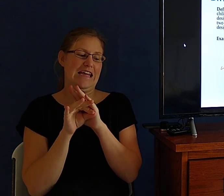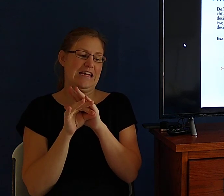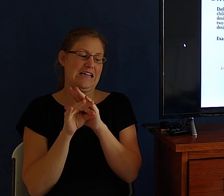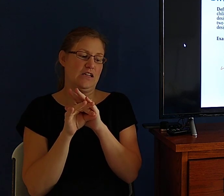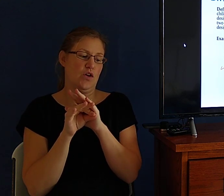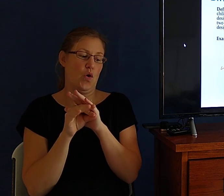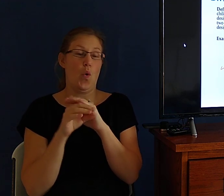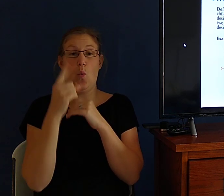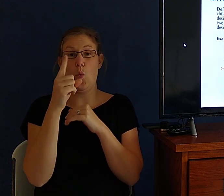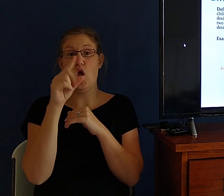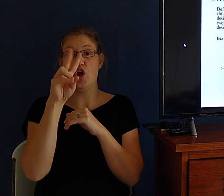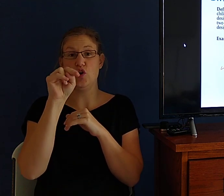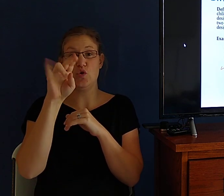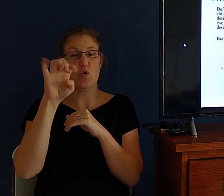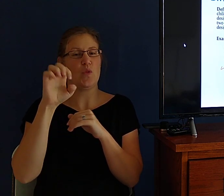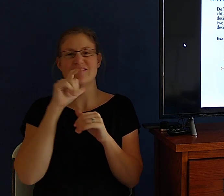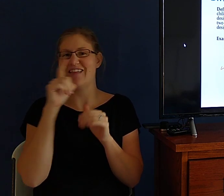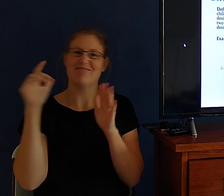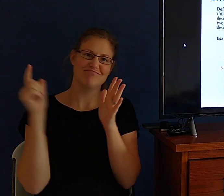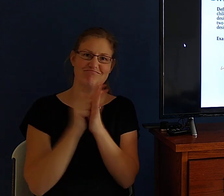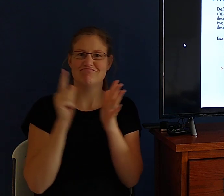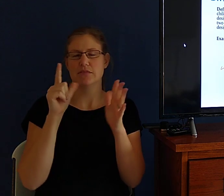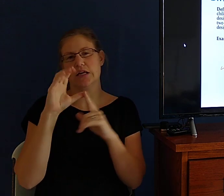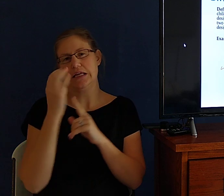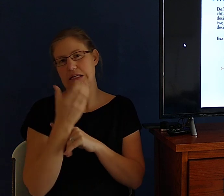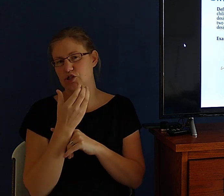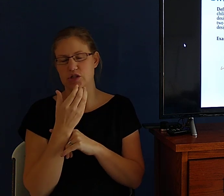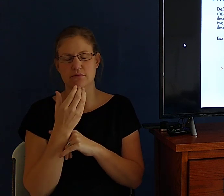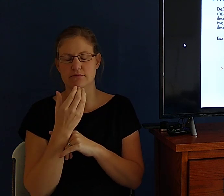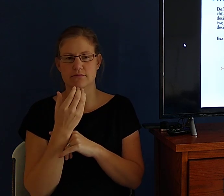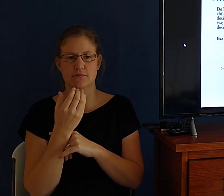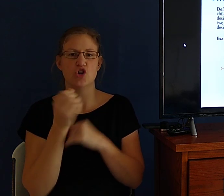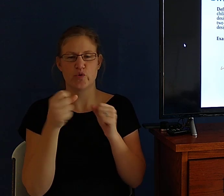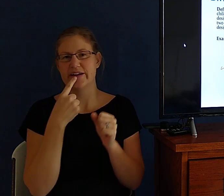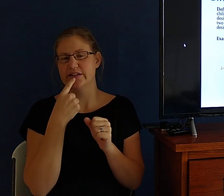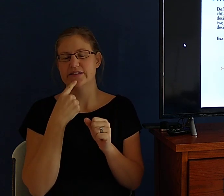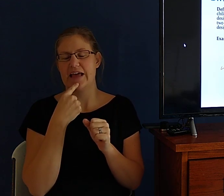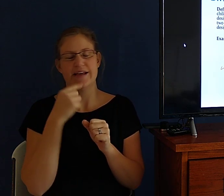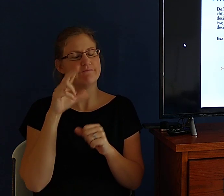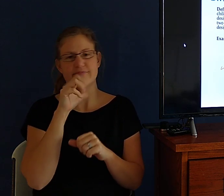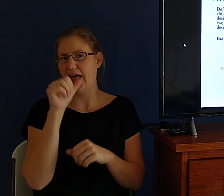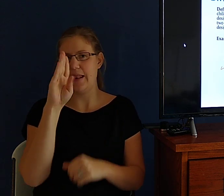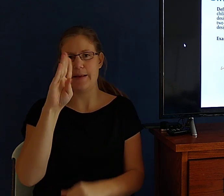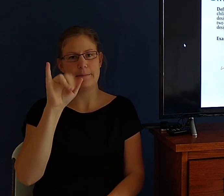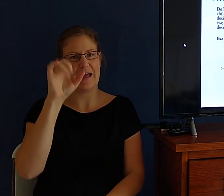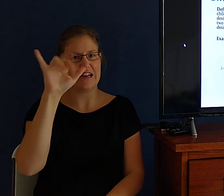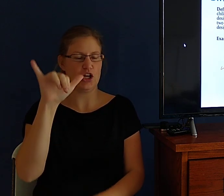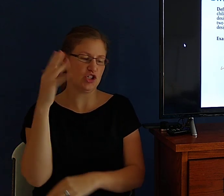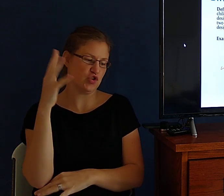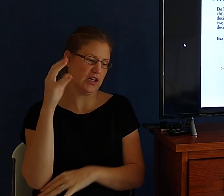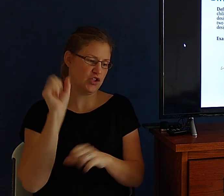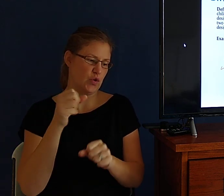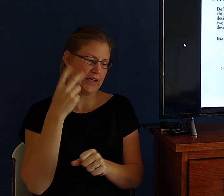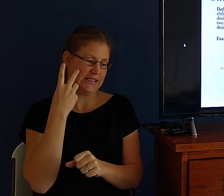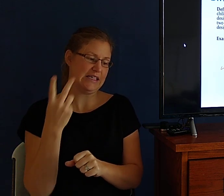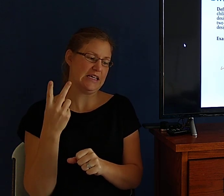that violates the condition, so you can say this is not a binary tree. As you can see from the root